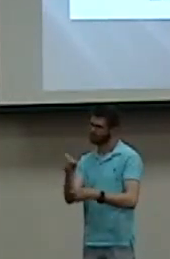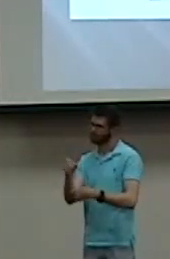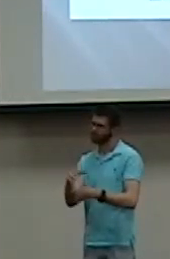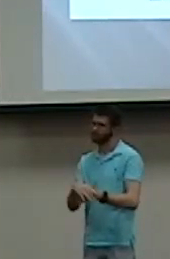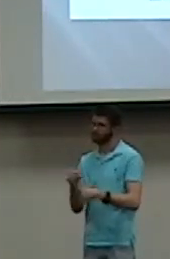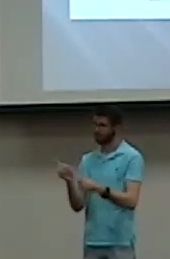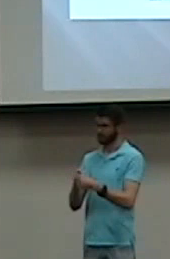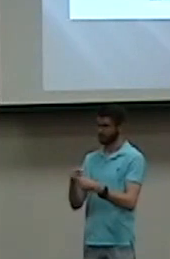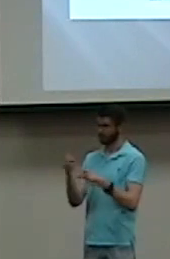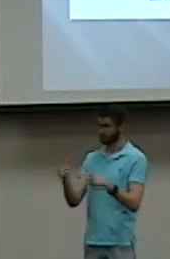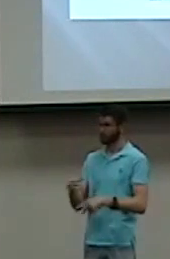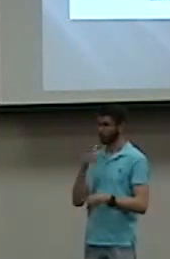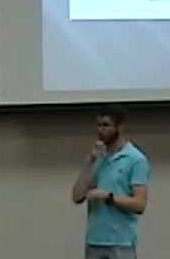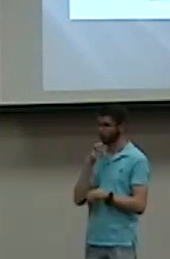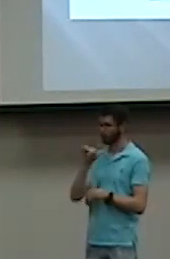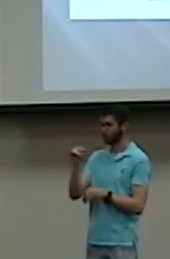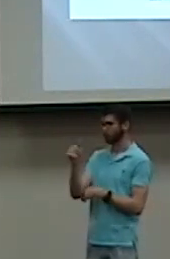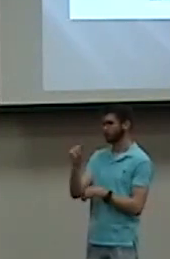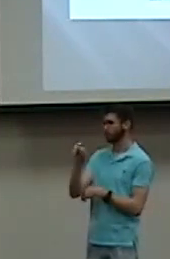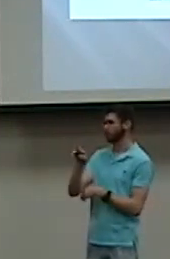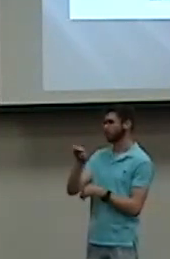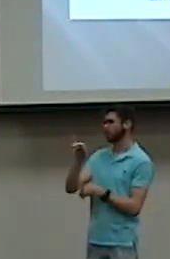meet is Jairus.